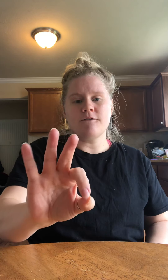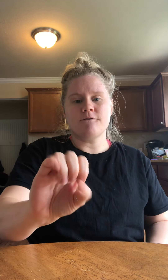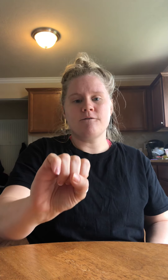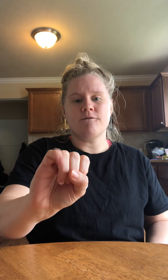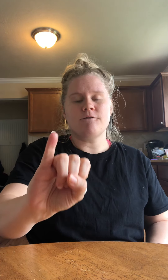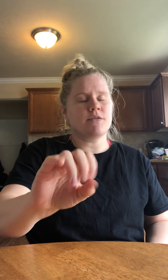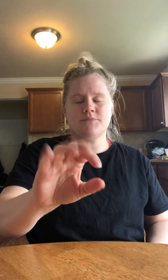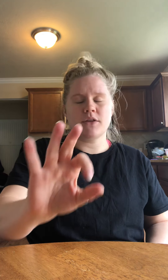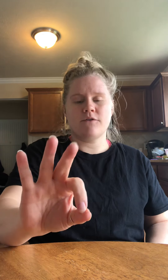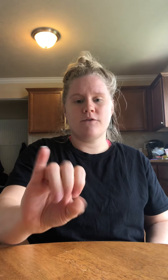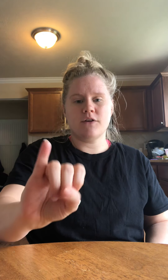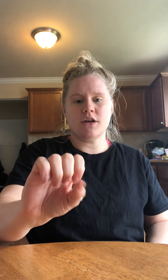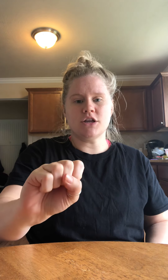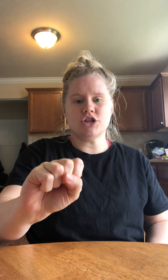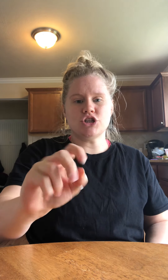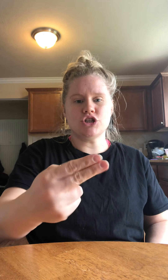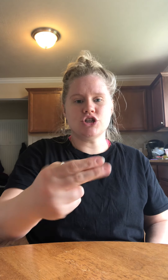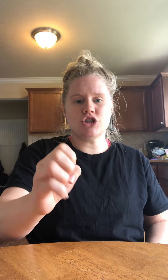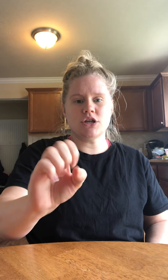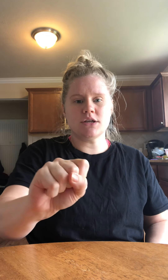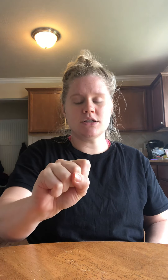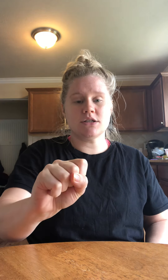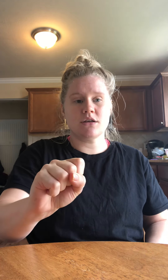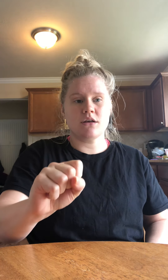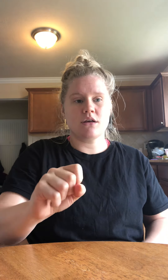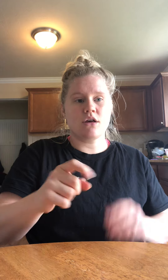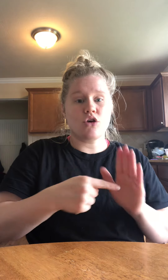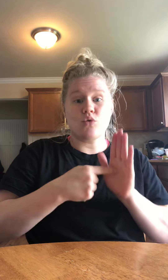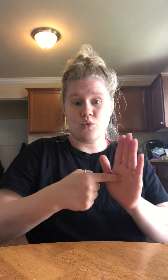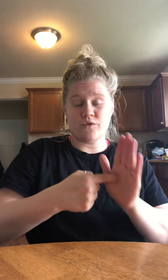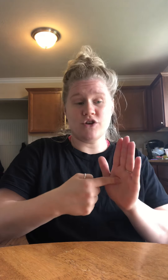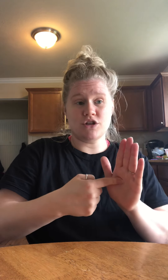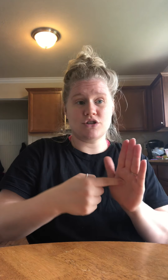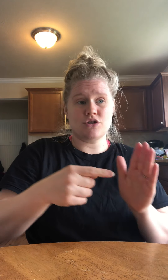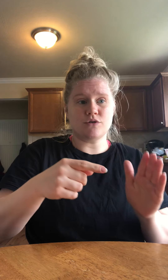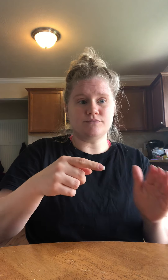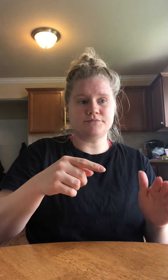individuals. That's how you'd use them in the plural. So to review,